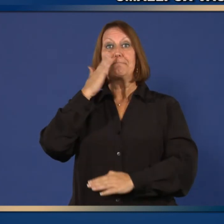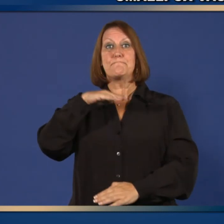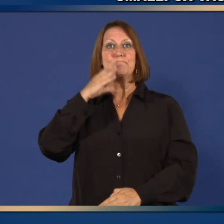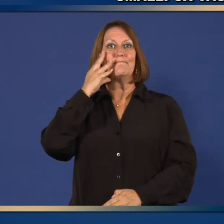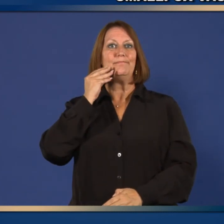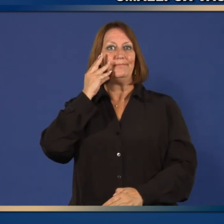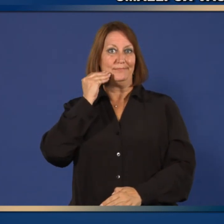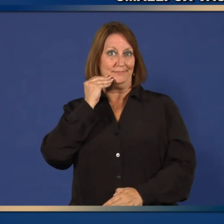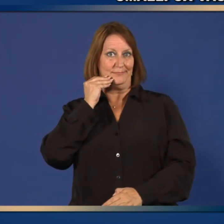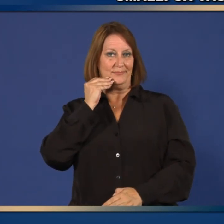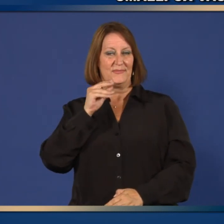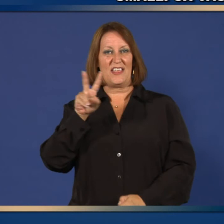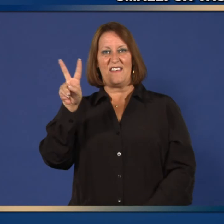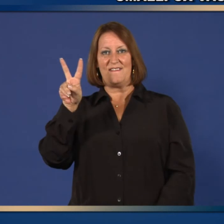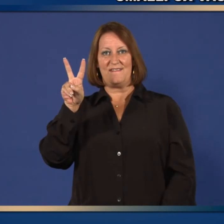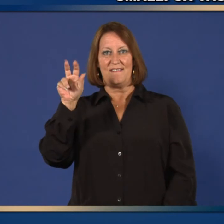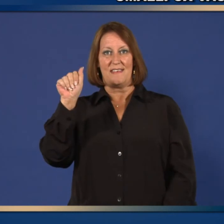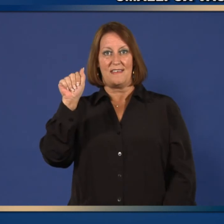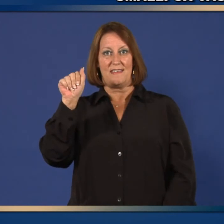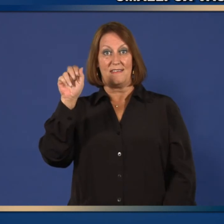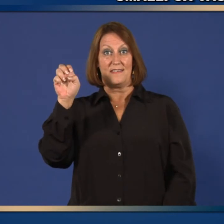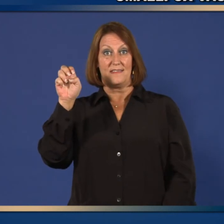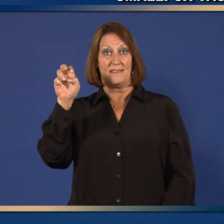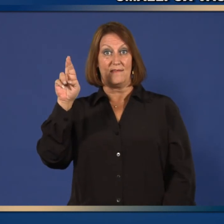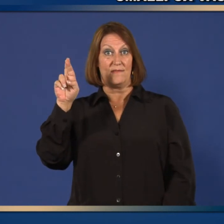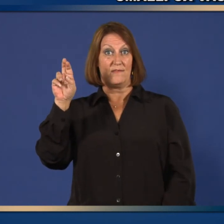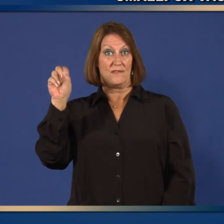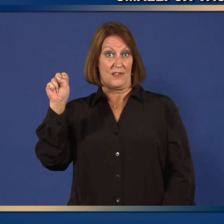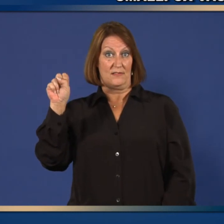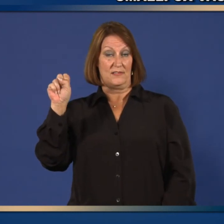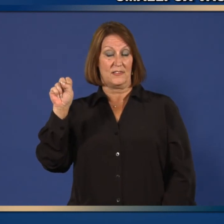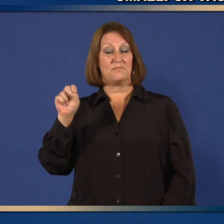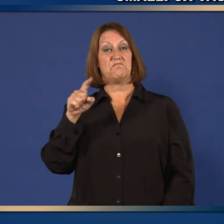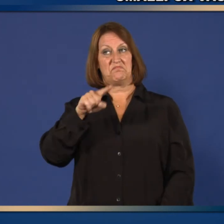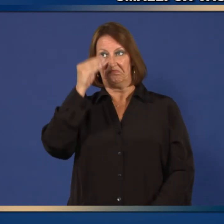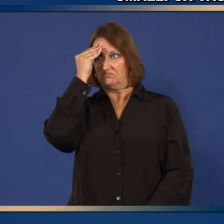form, and contact the health department.